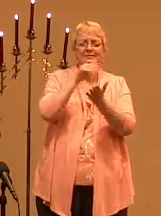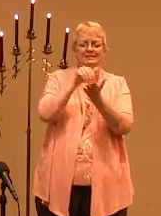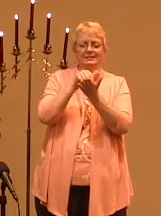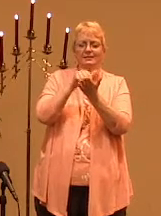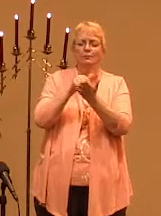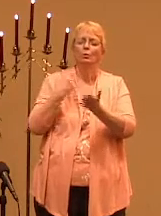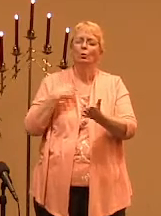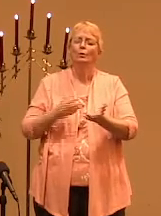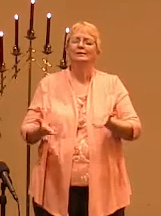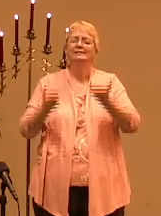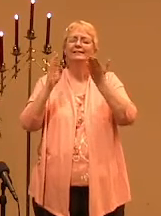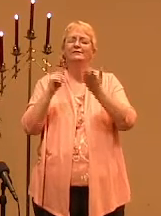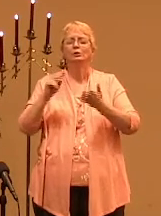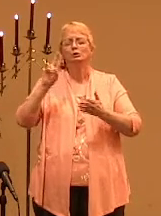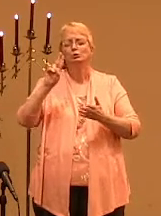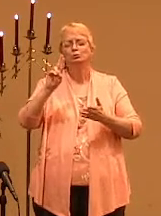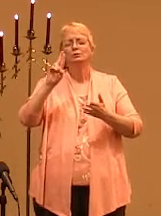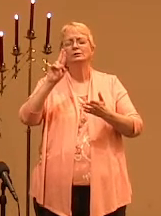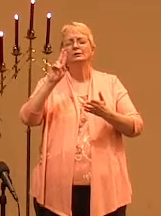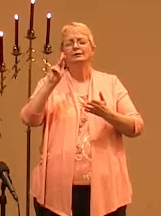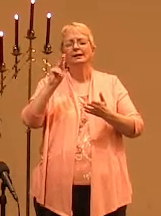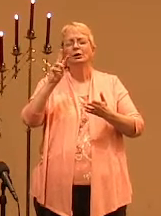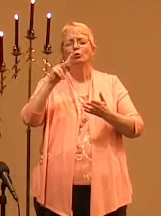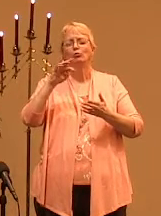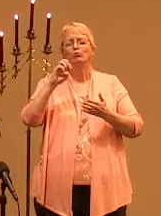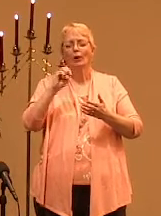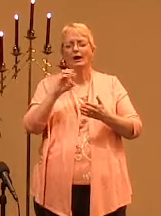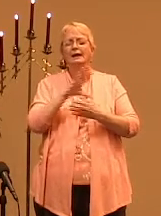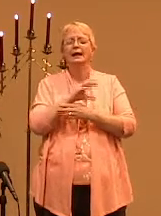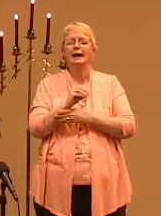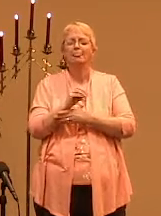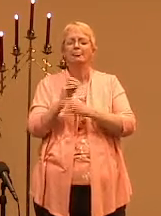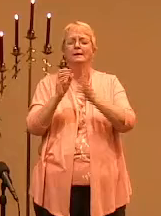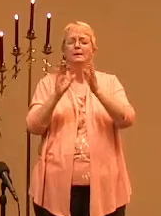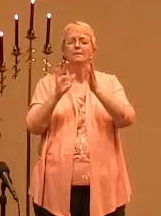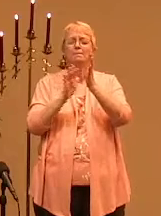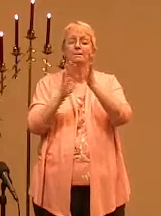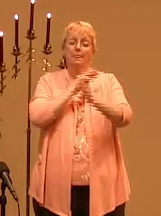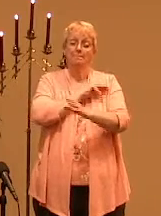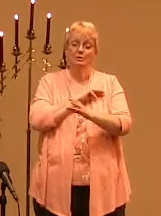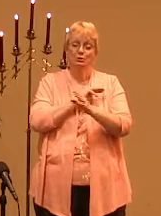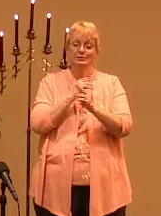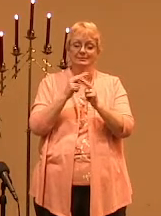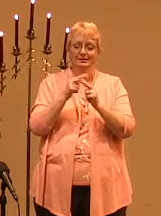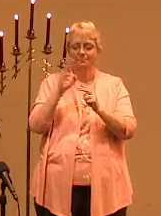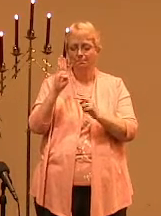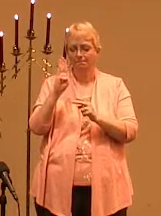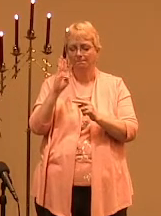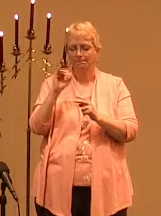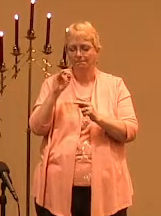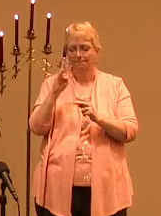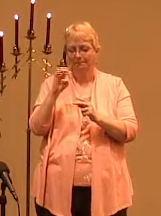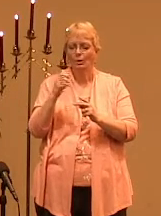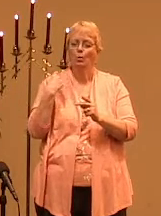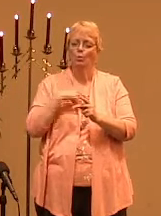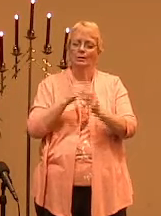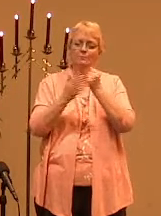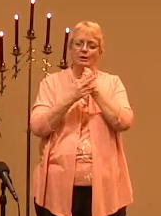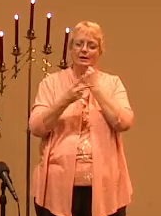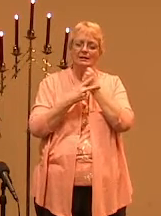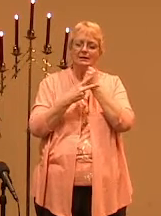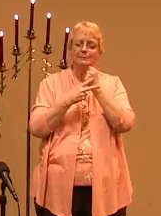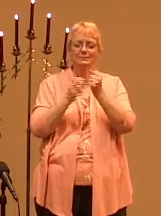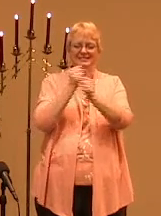We lift up to you Ukraine and Avendine Bible and the missionaries there. We pray that you would keep them safe, their